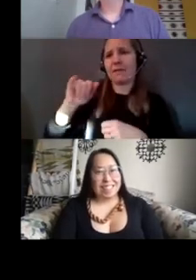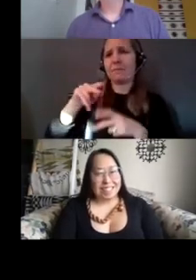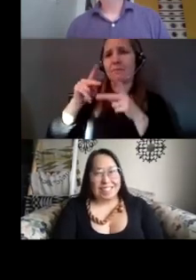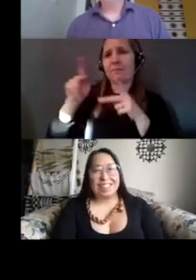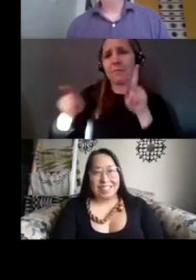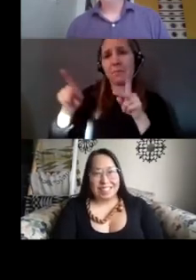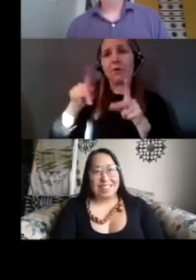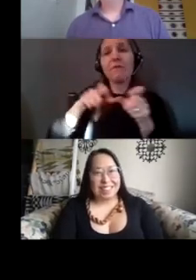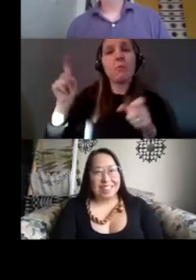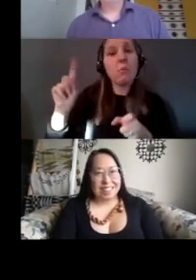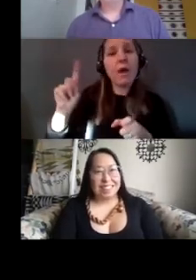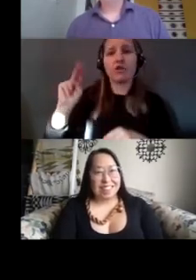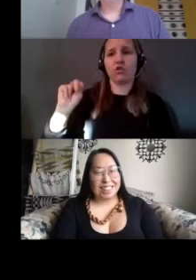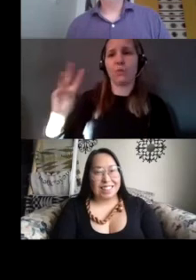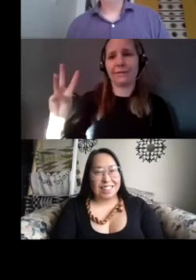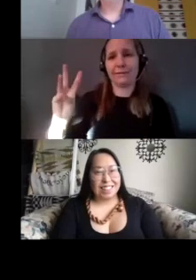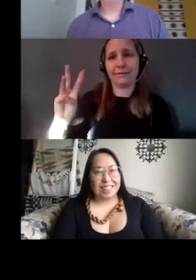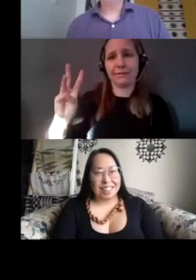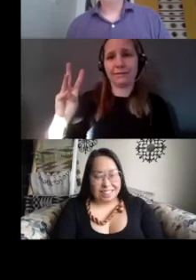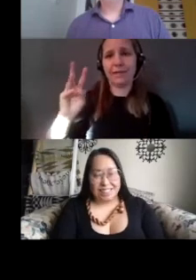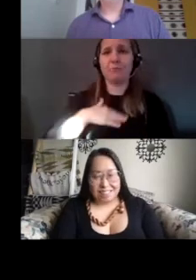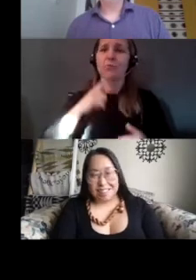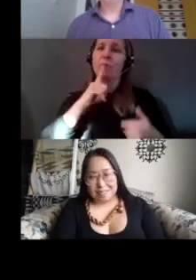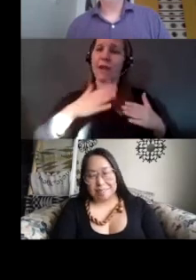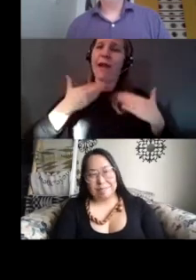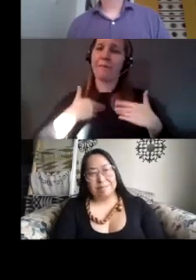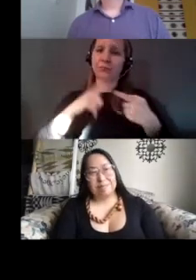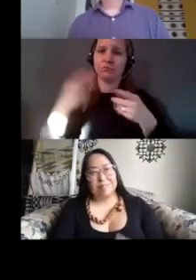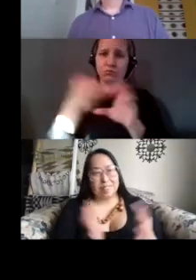Westminster. It's a great pleasure to be here with everybody today.